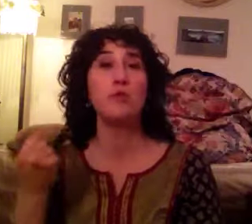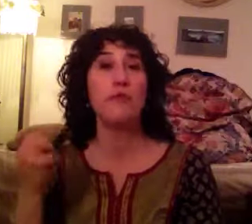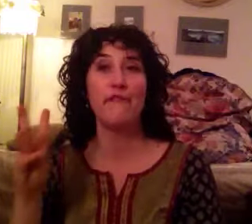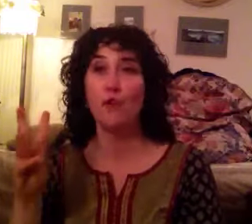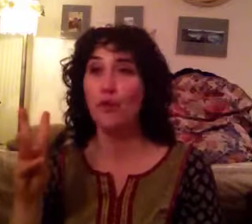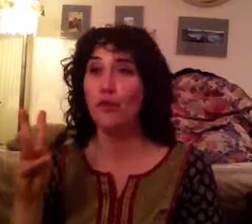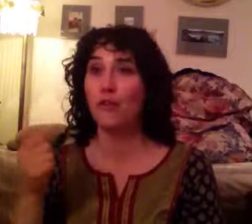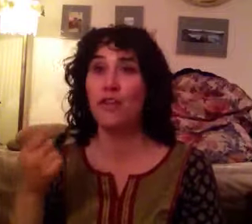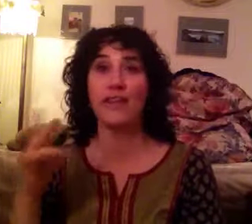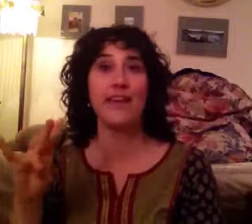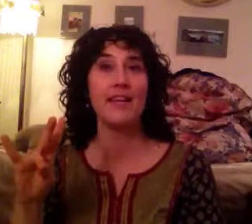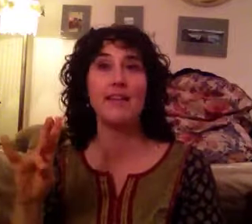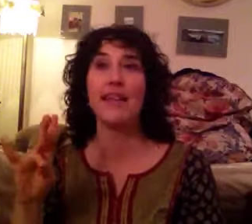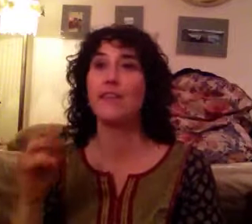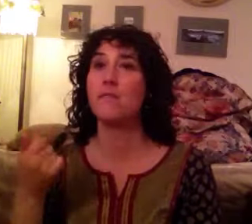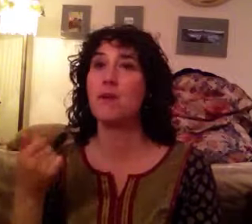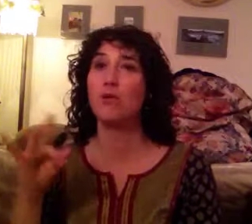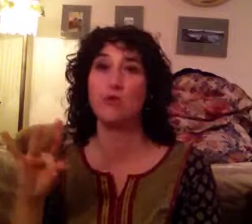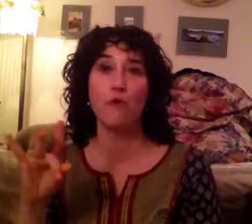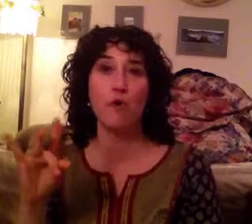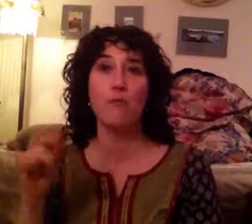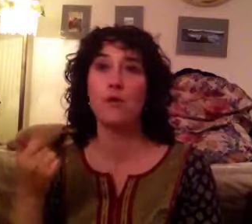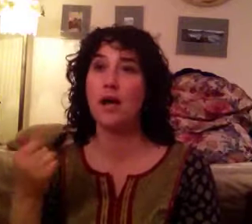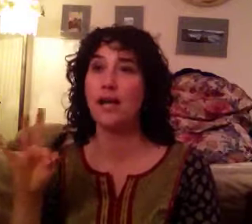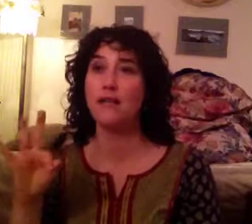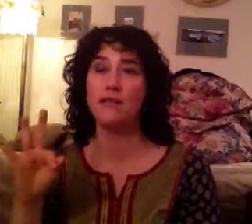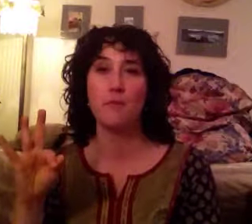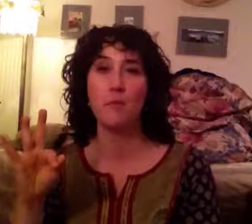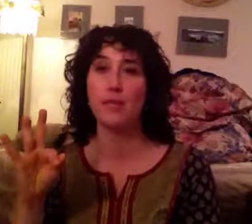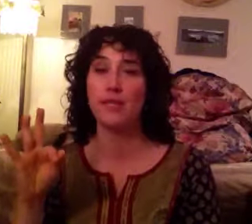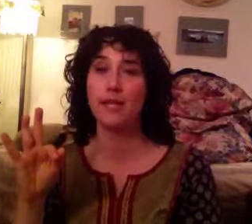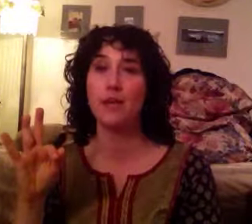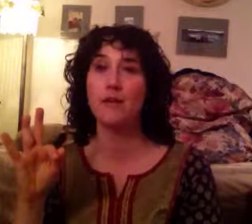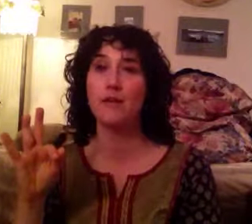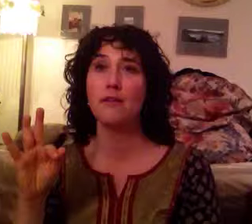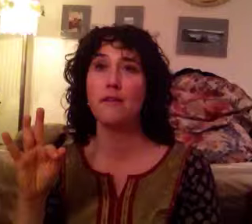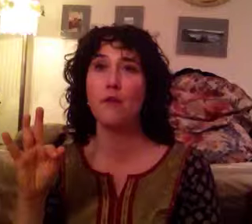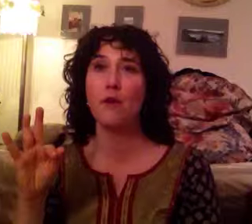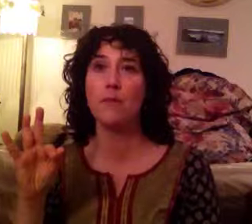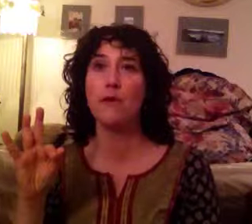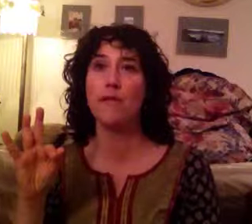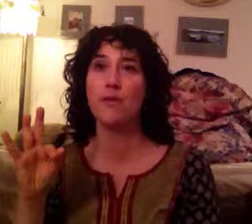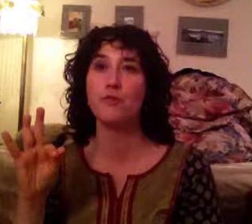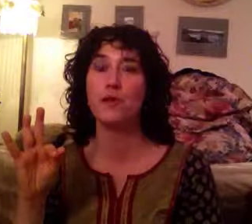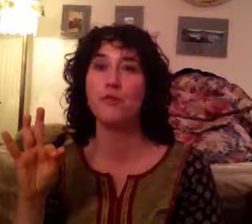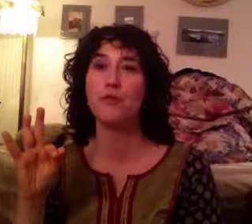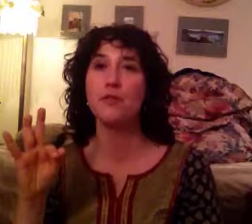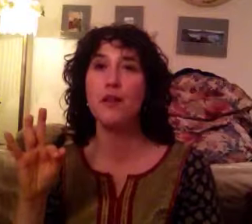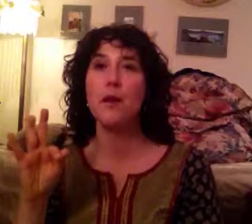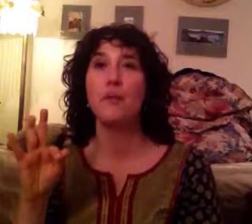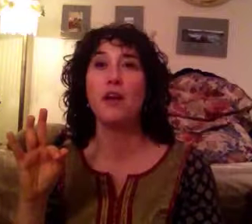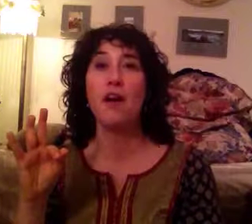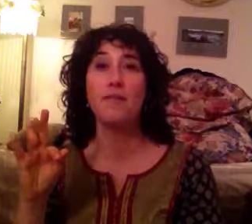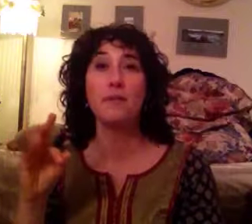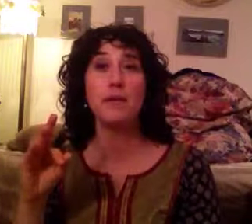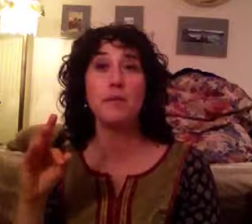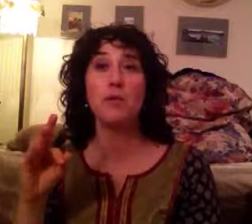the full thing. That is like the most formal kind, the most clear form of those numbers. But often people will